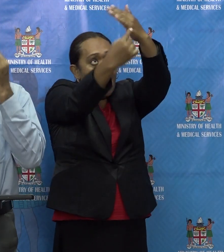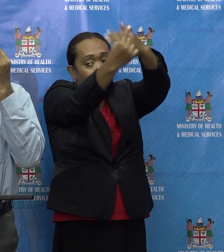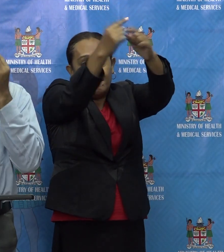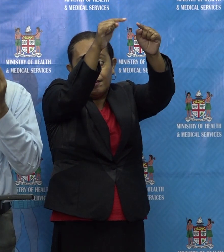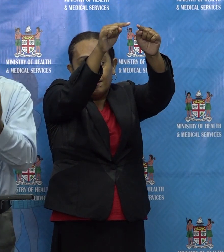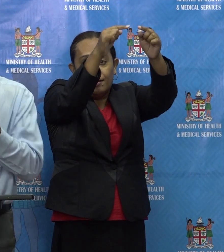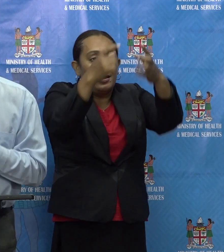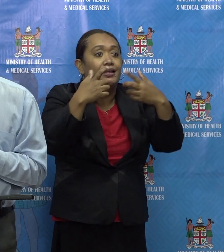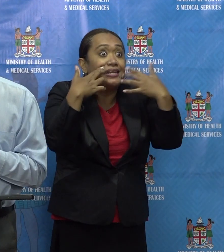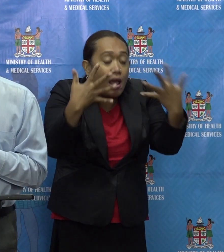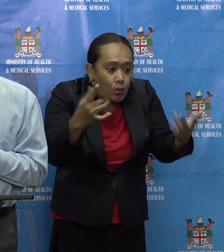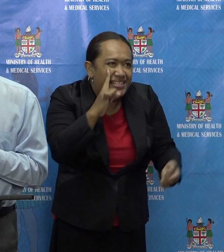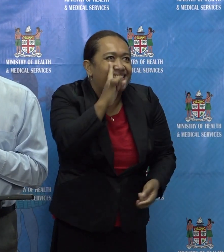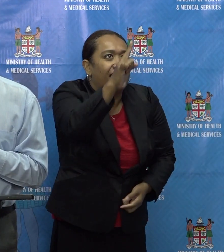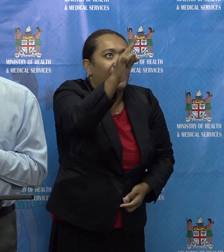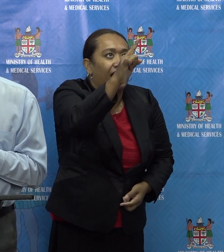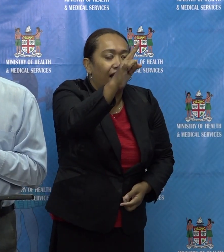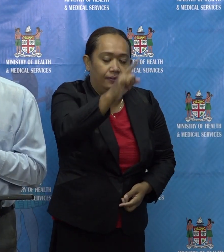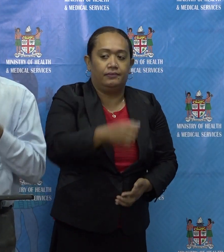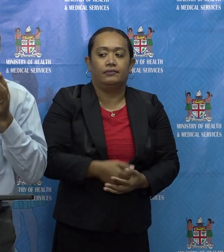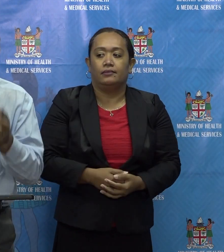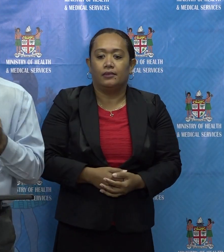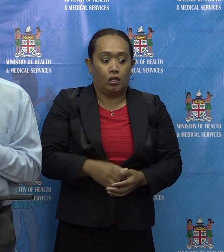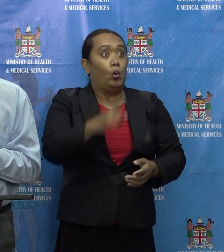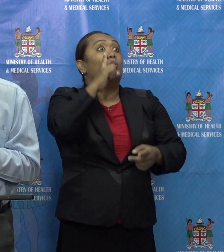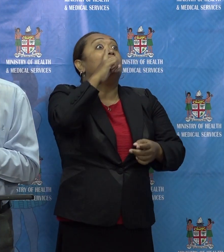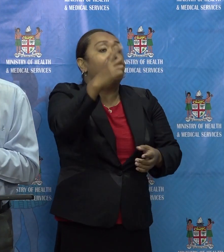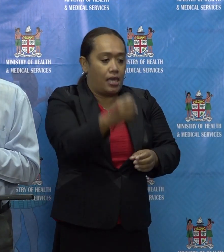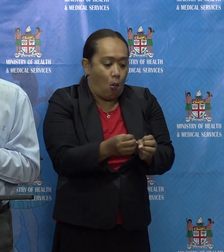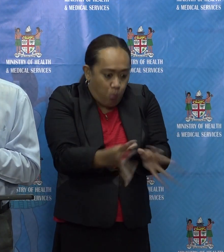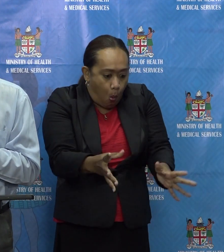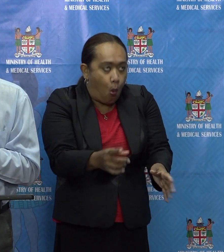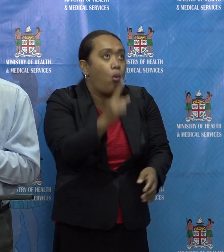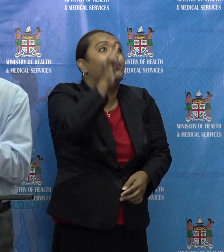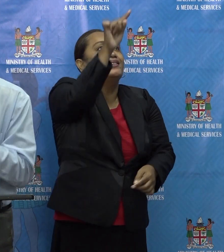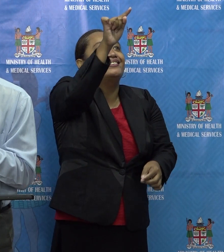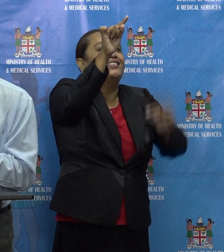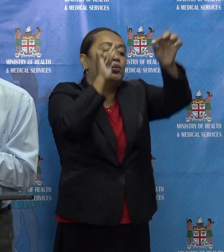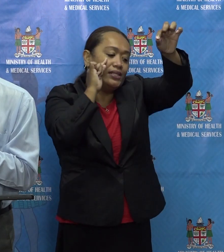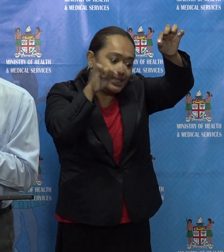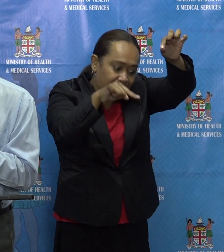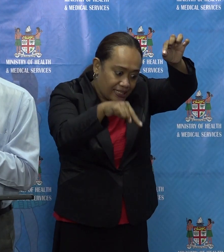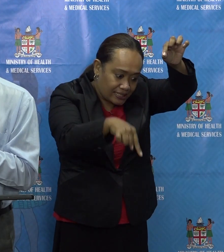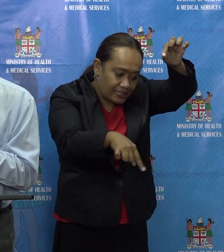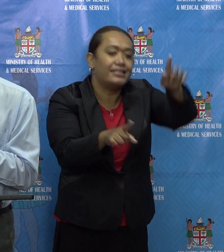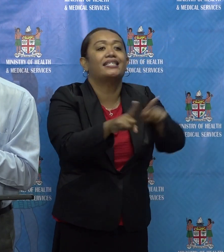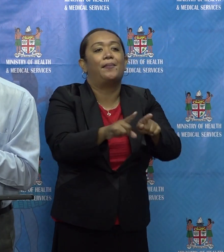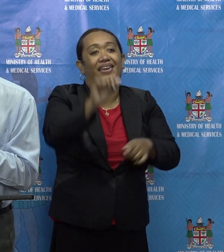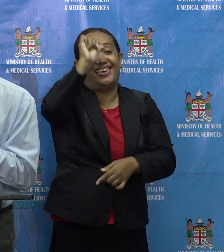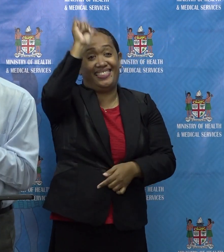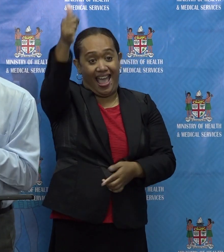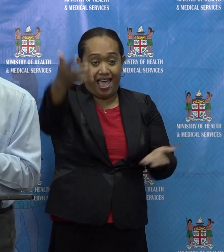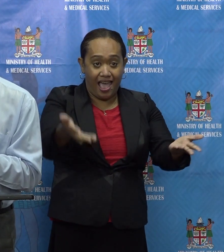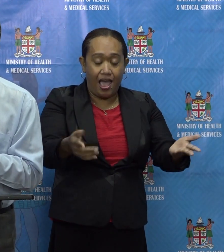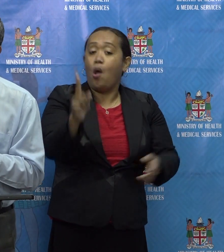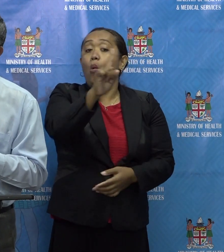become common sight. You can see it more often. That's what you're seeing in India. What